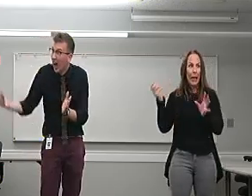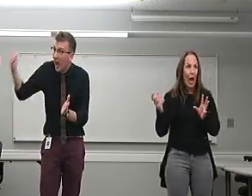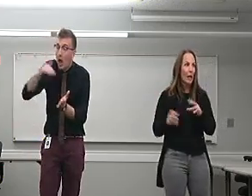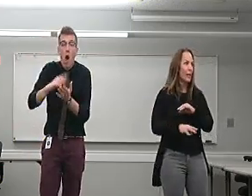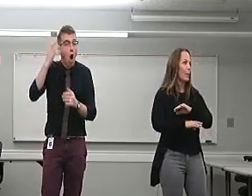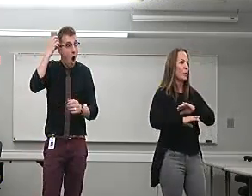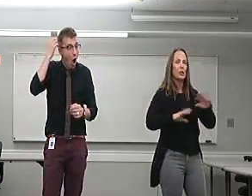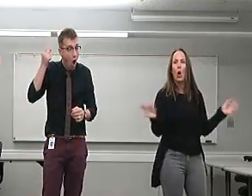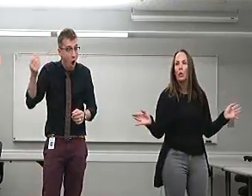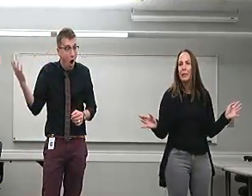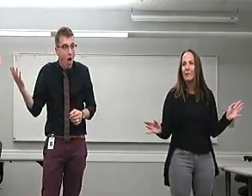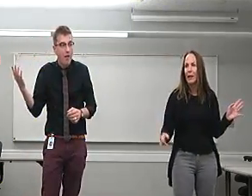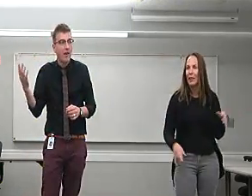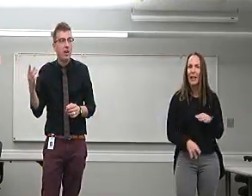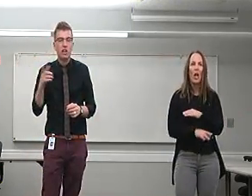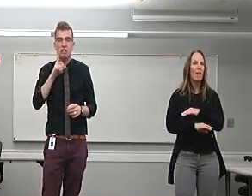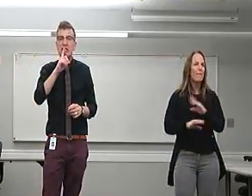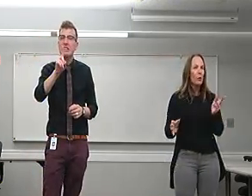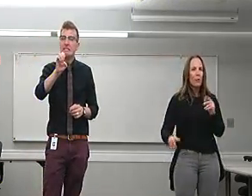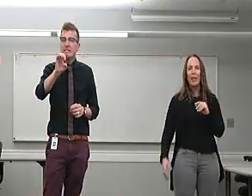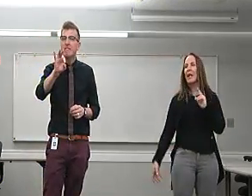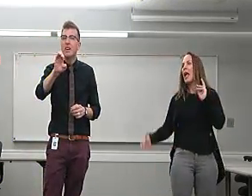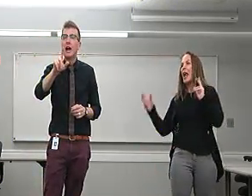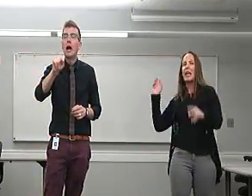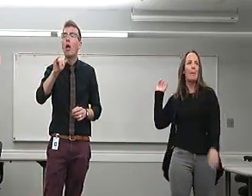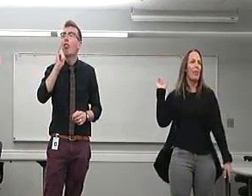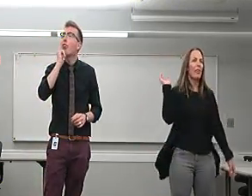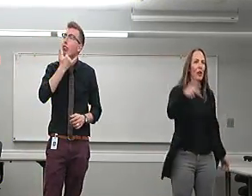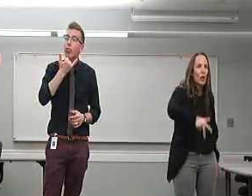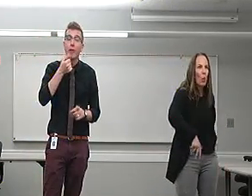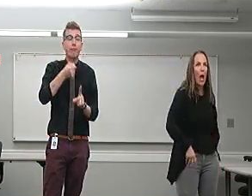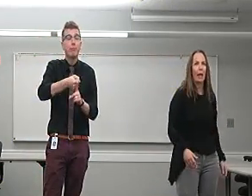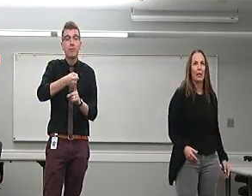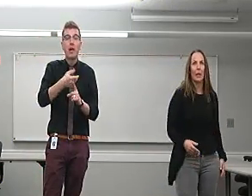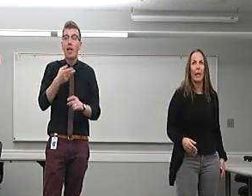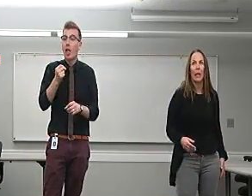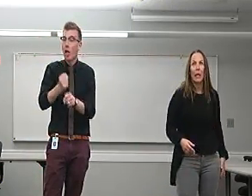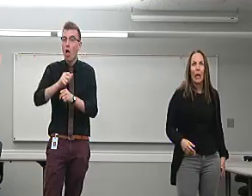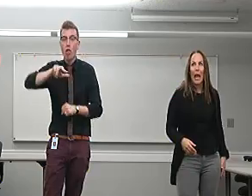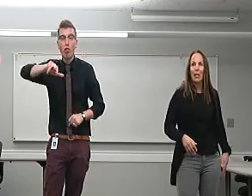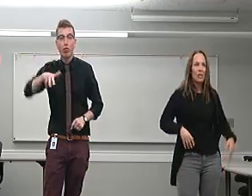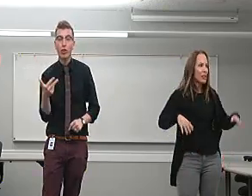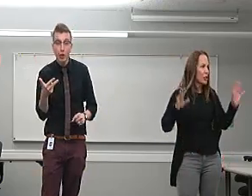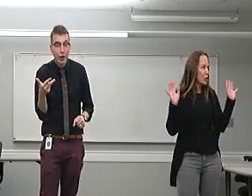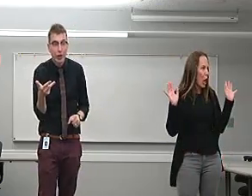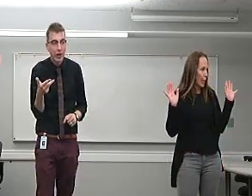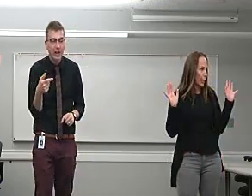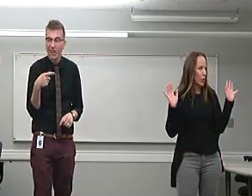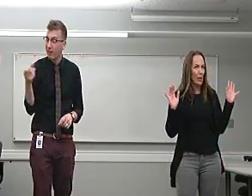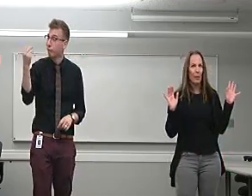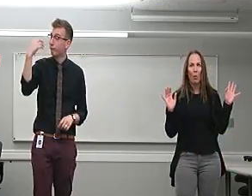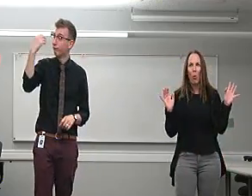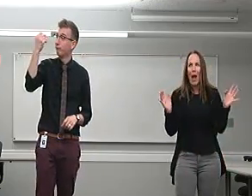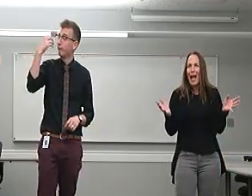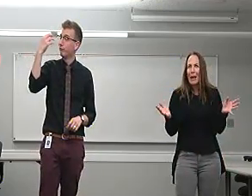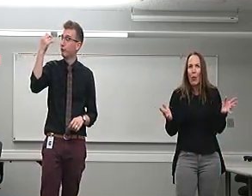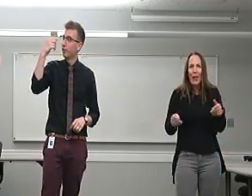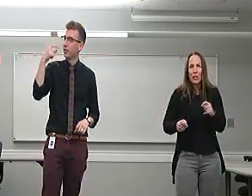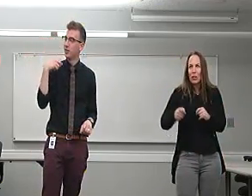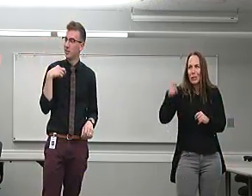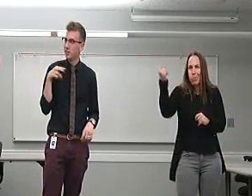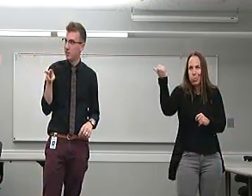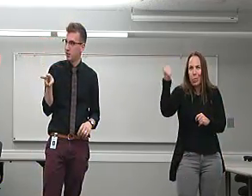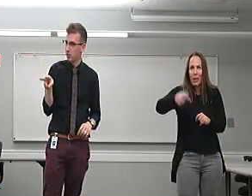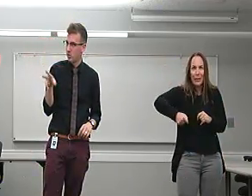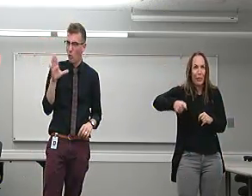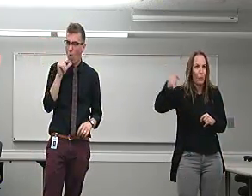total defect thing, fluke thing, and I got my 3rd one, and I'm like, and she's just talking, and I'm like, why? Why did you just, throw